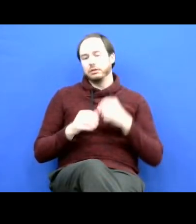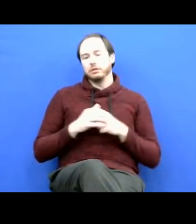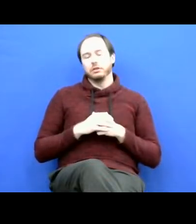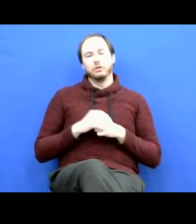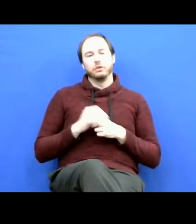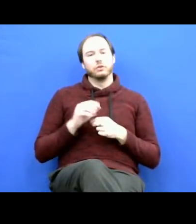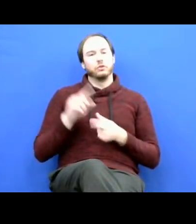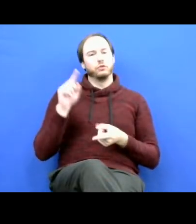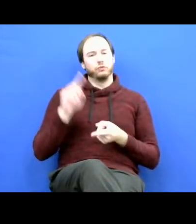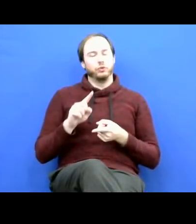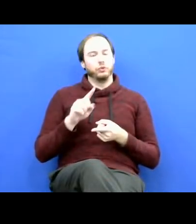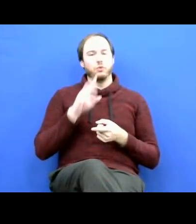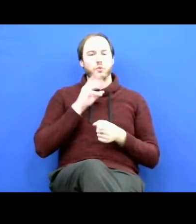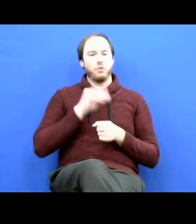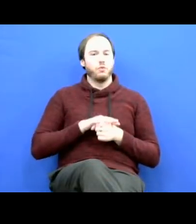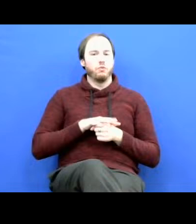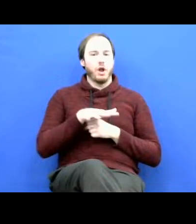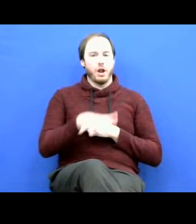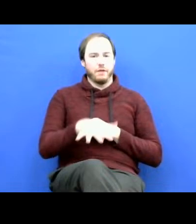reduce runoff